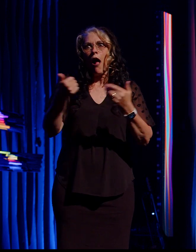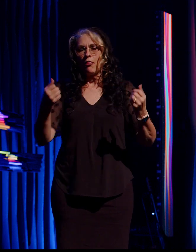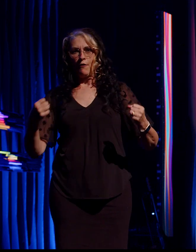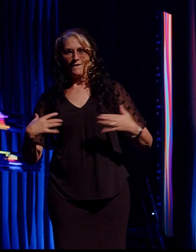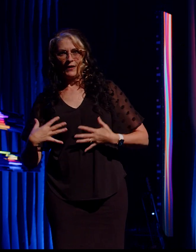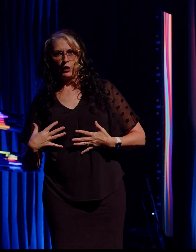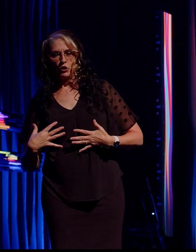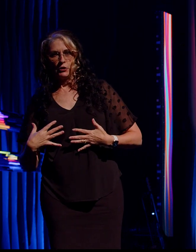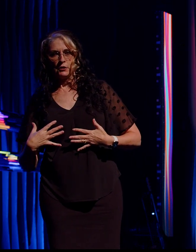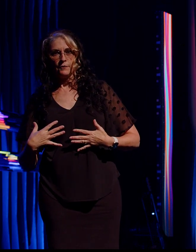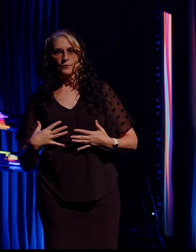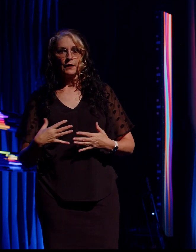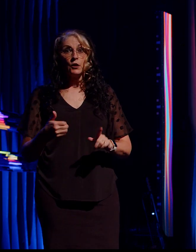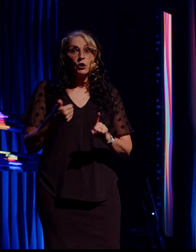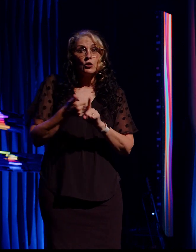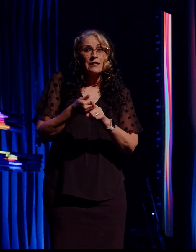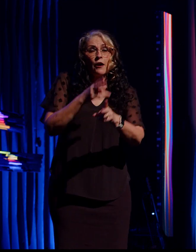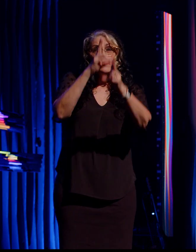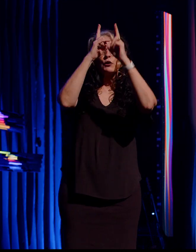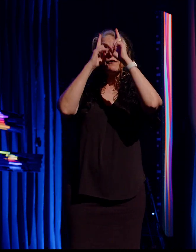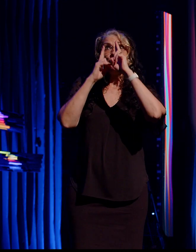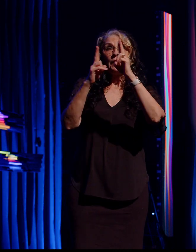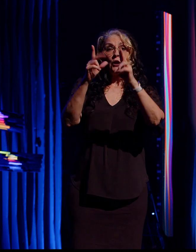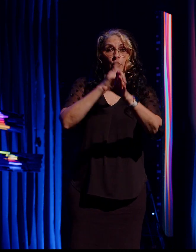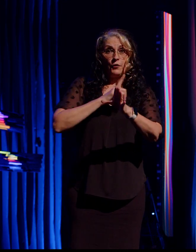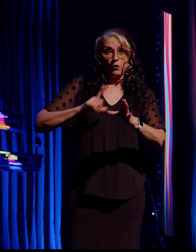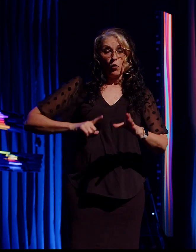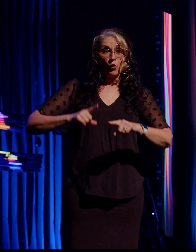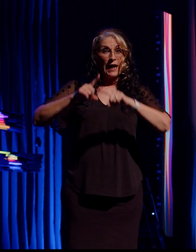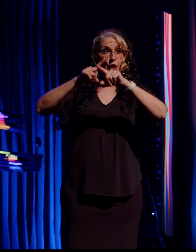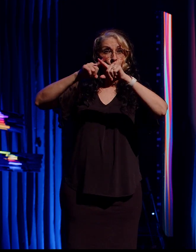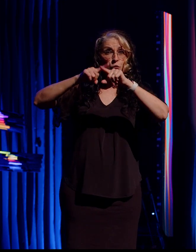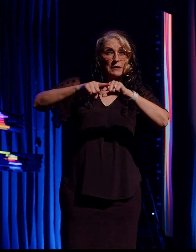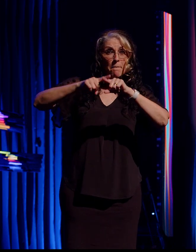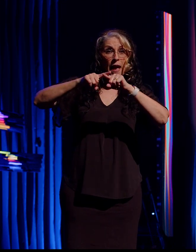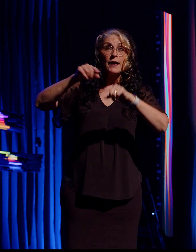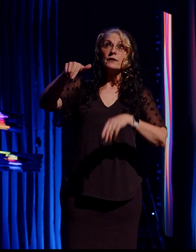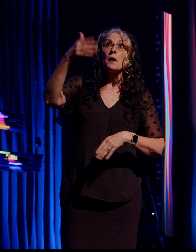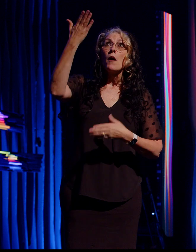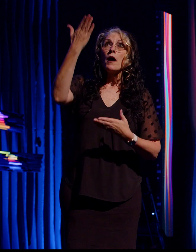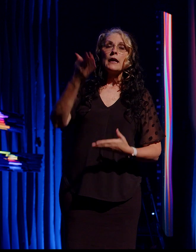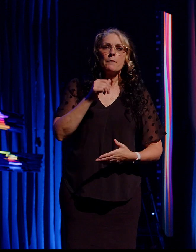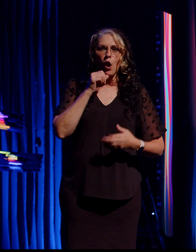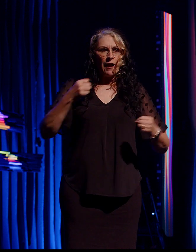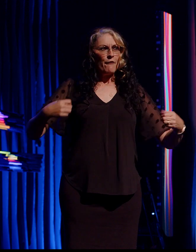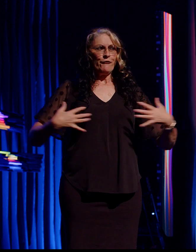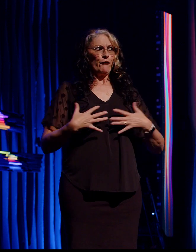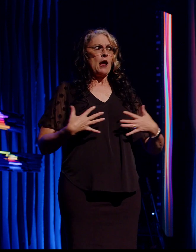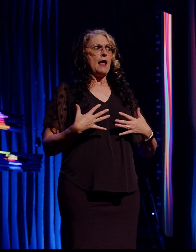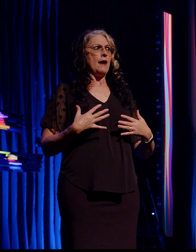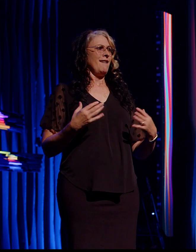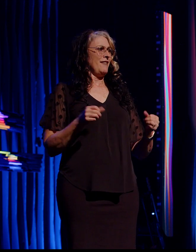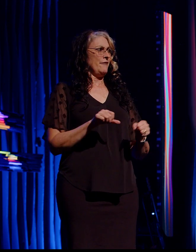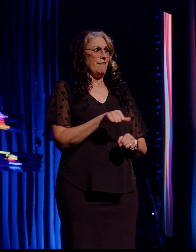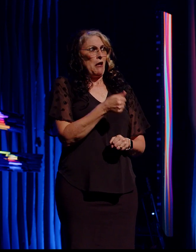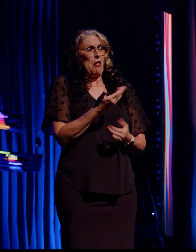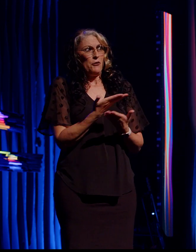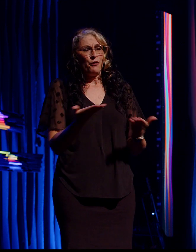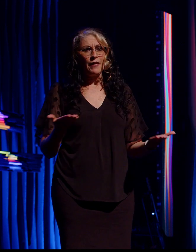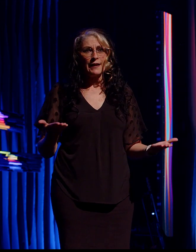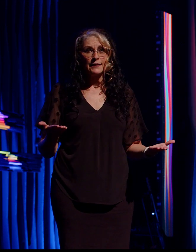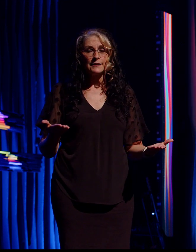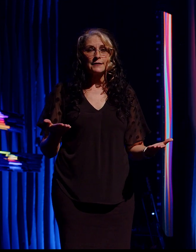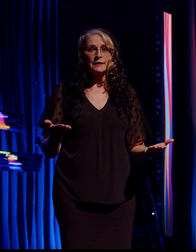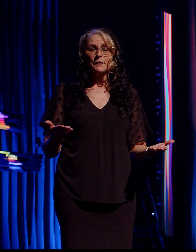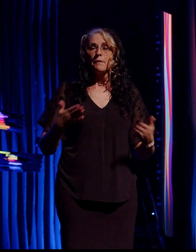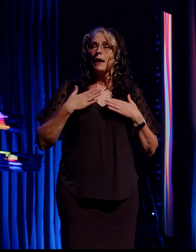fears. That when you fear the Lord and you depend upon him, you're not afraid of other things because